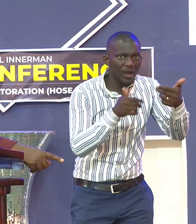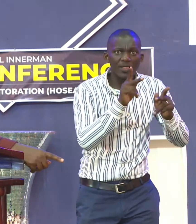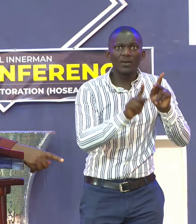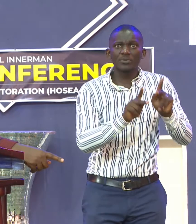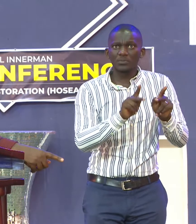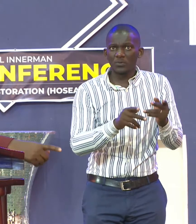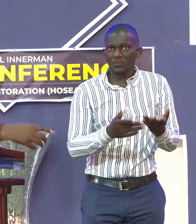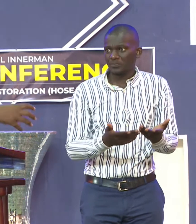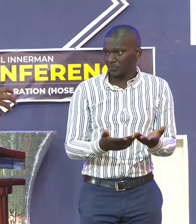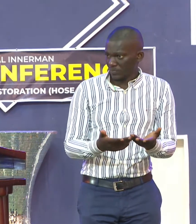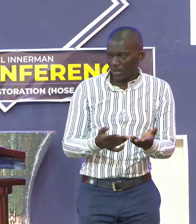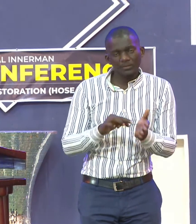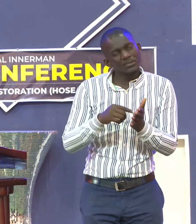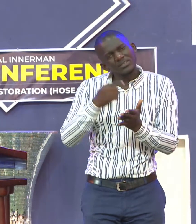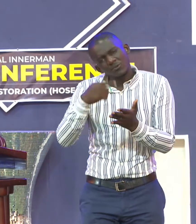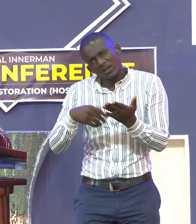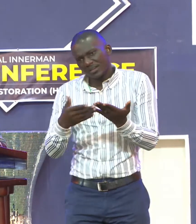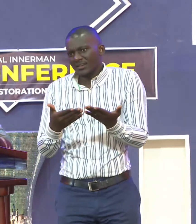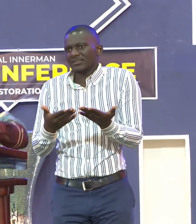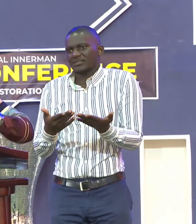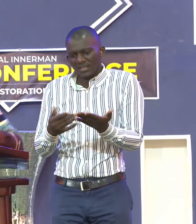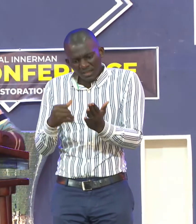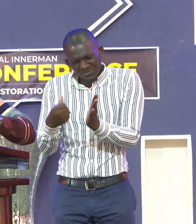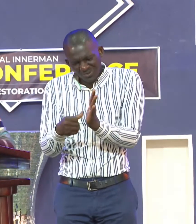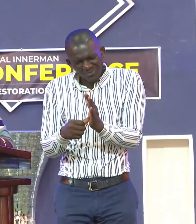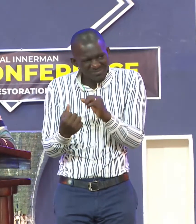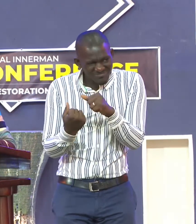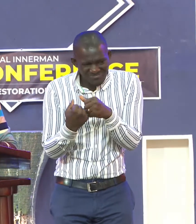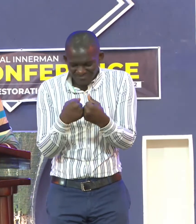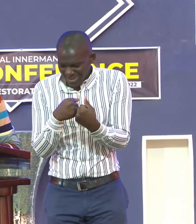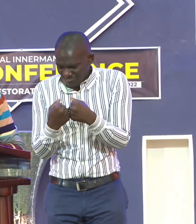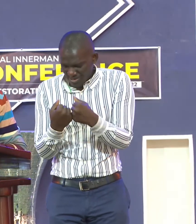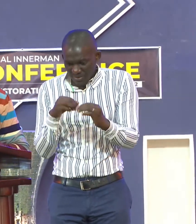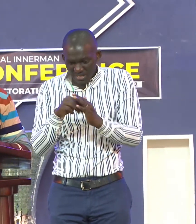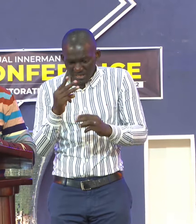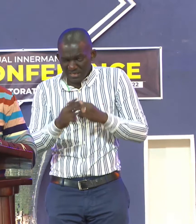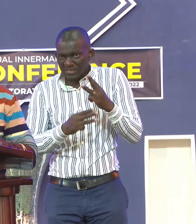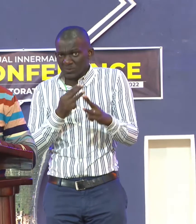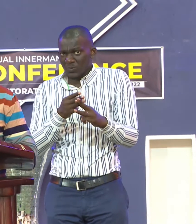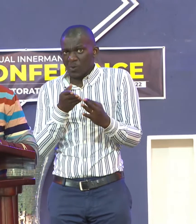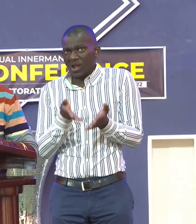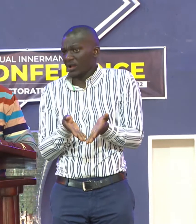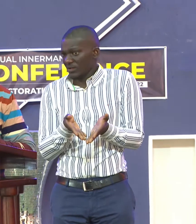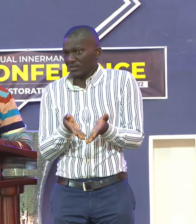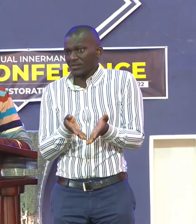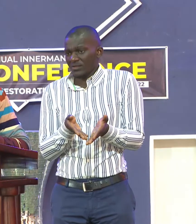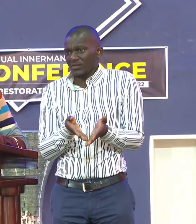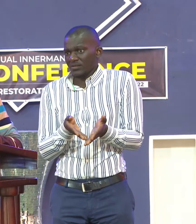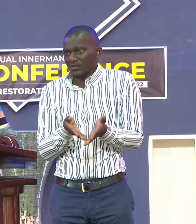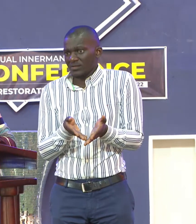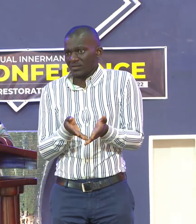speak them to other people. That means that the troubles and problems of